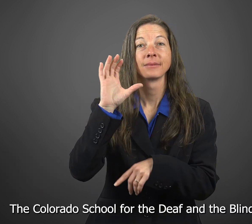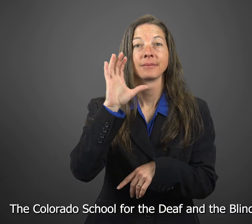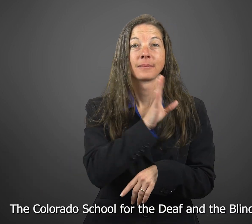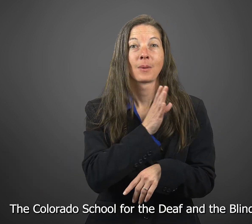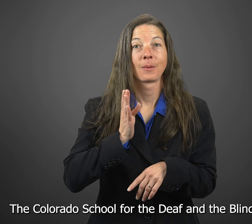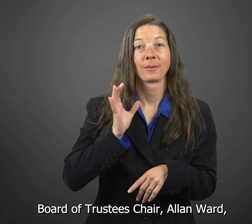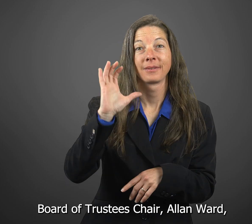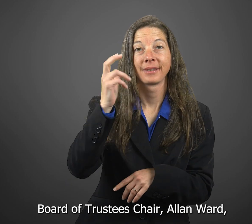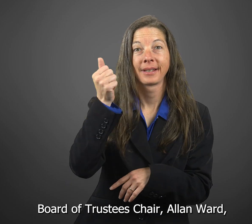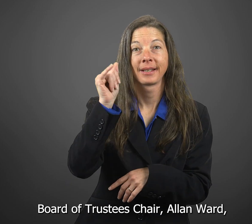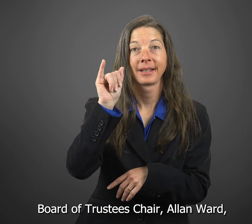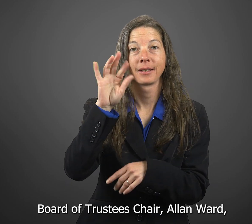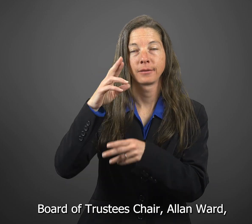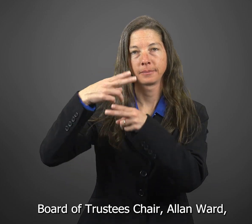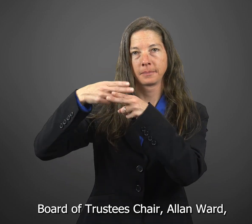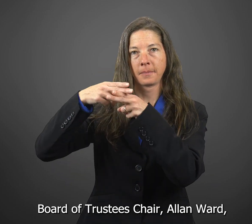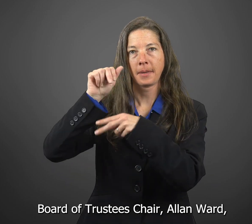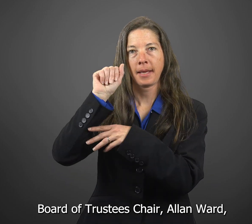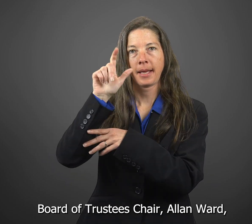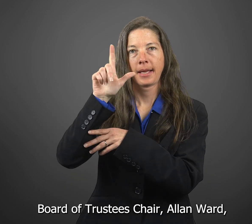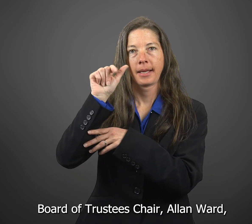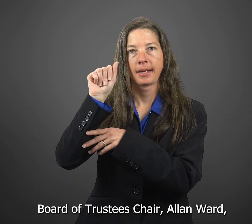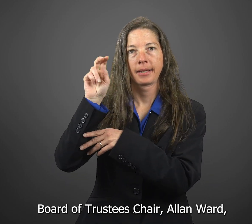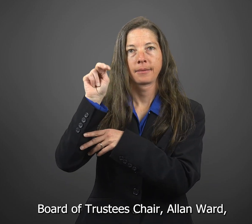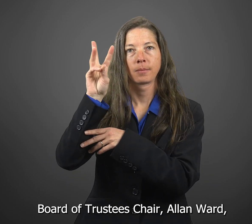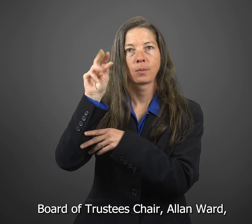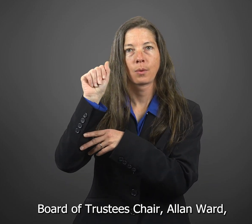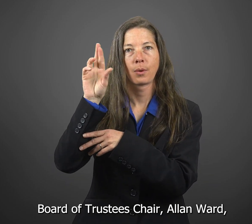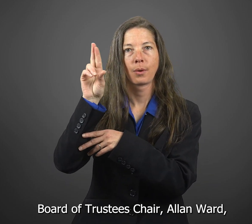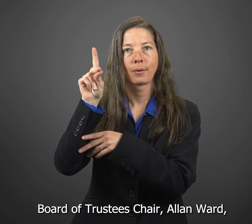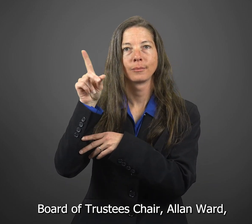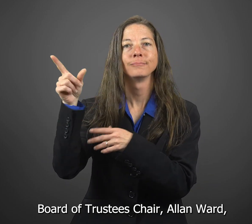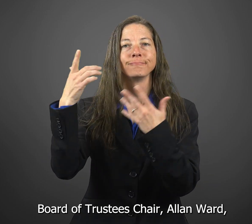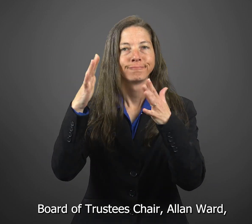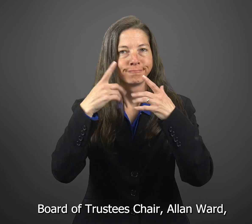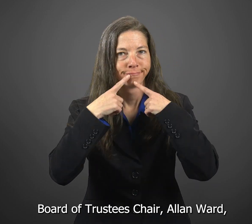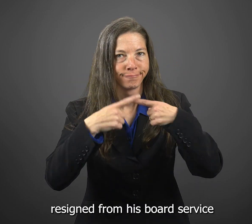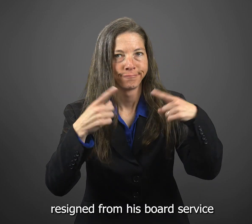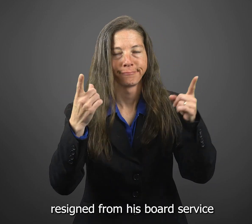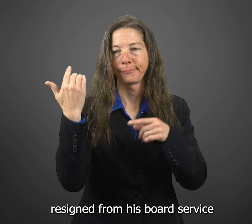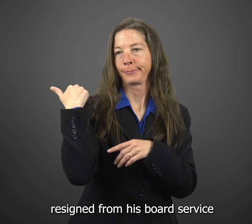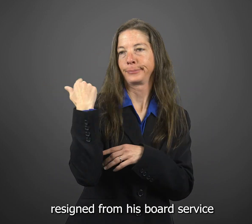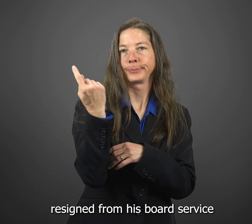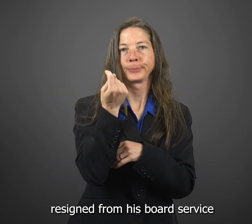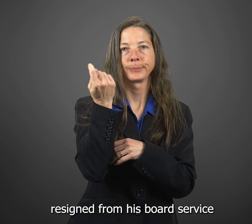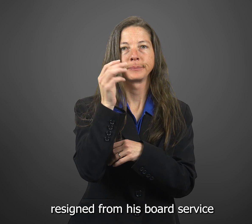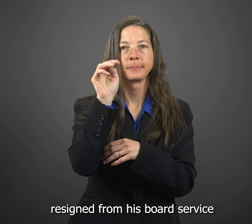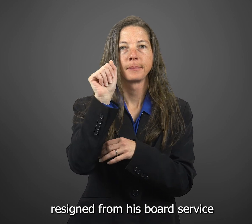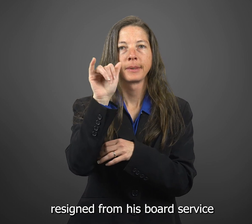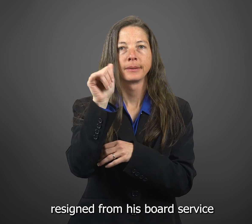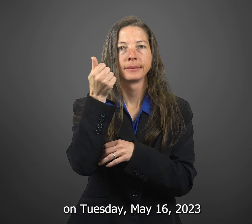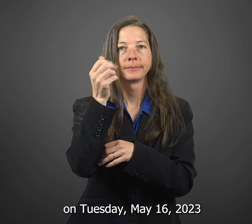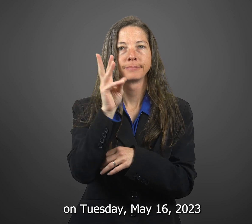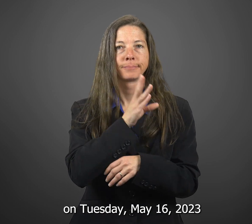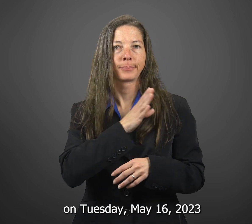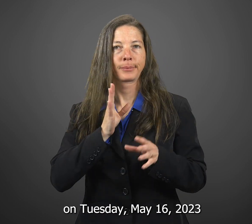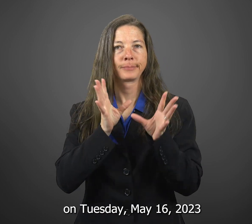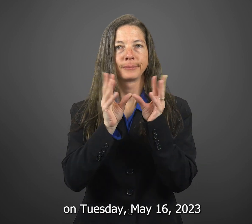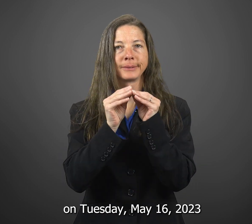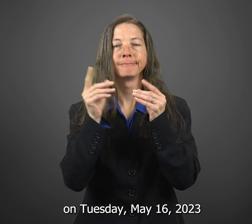Board of Trustees Chair, Alan Ward, resigned from his board service on Tuesday, May